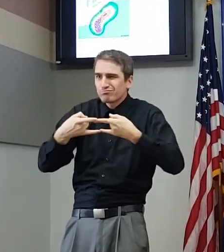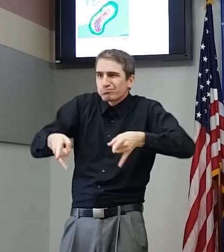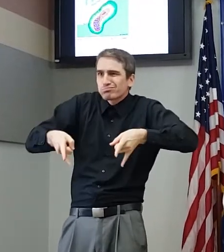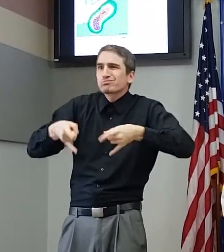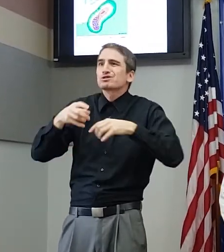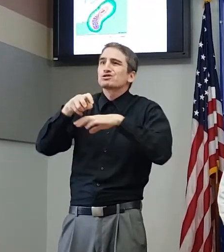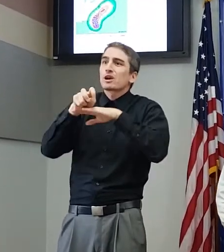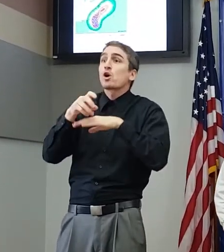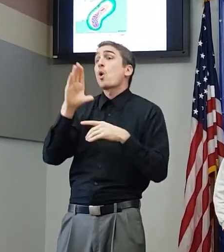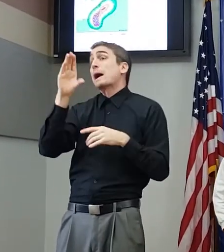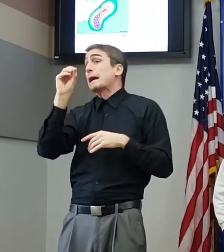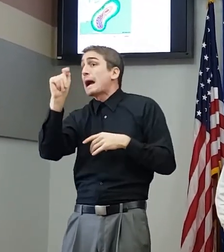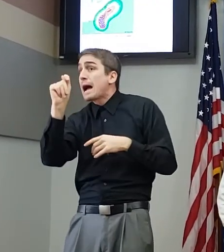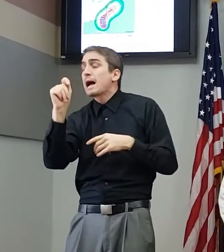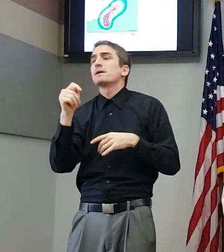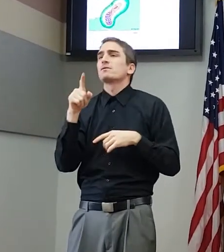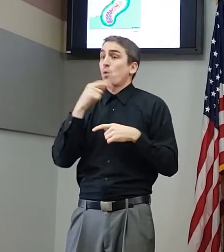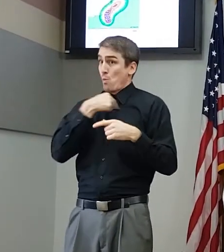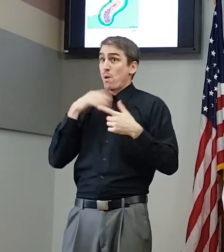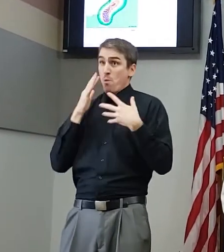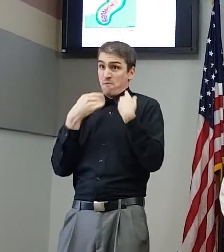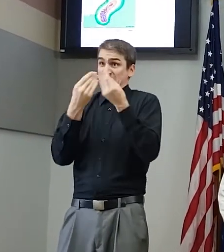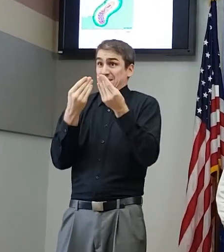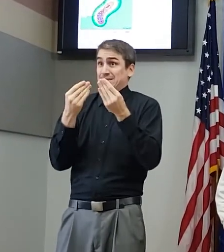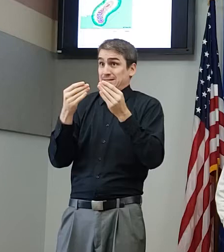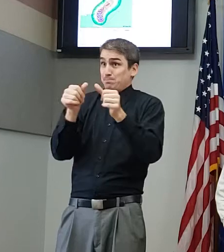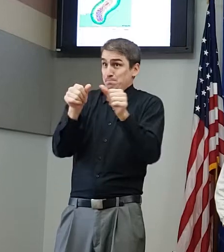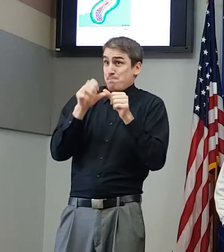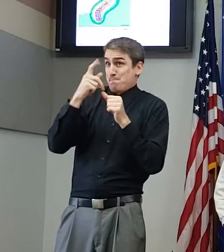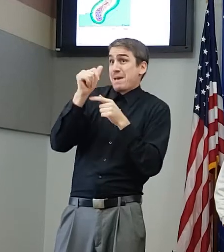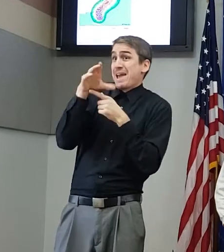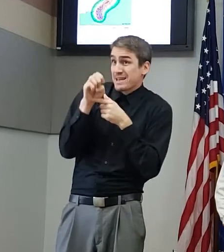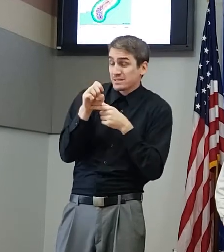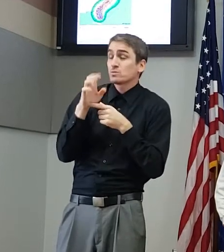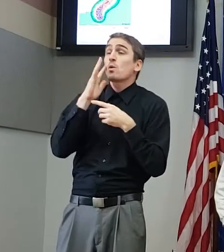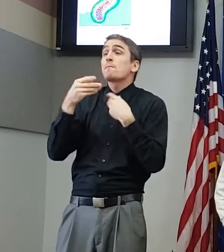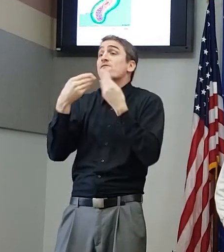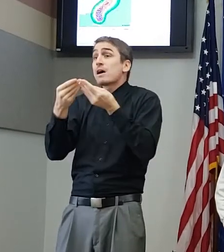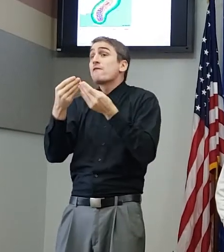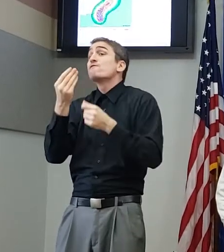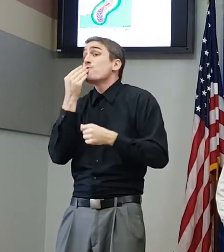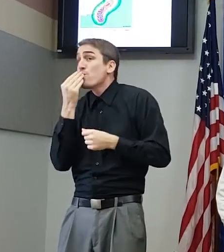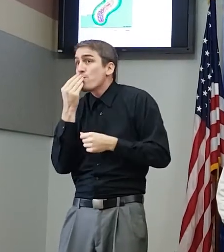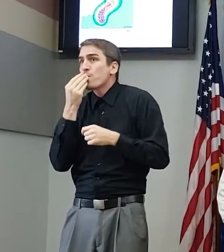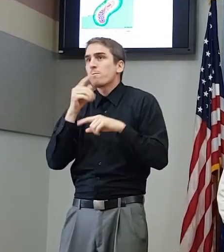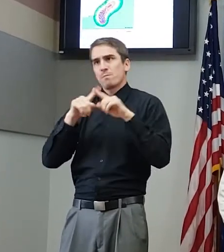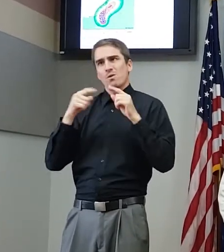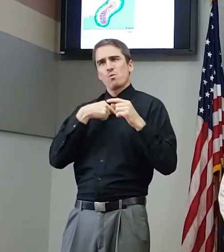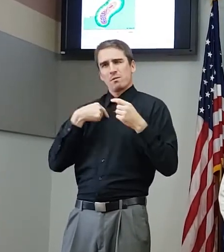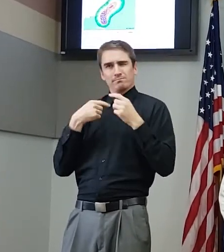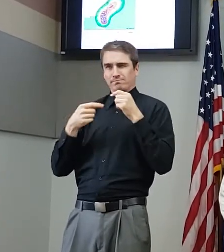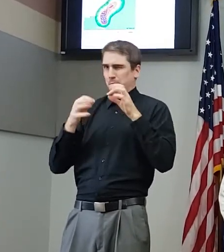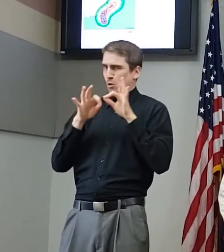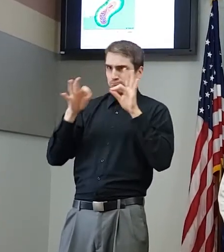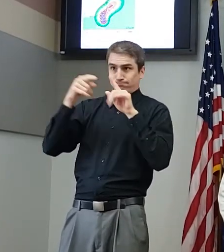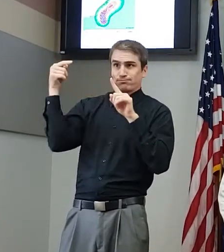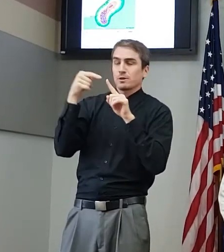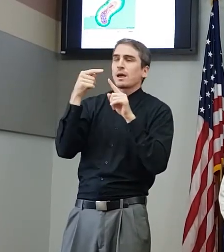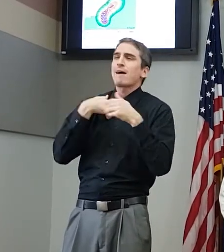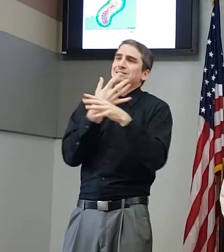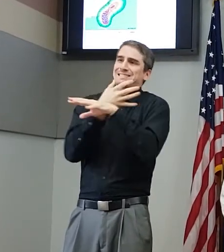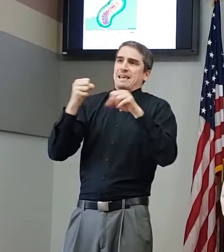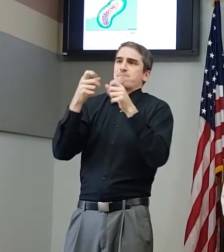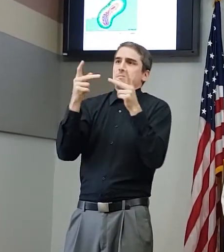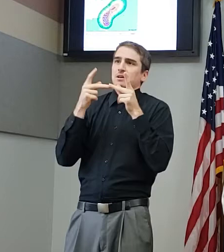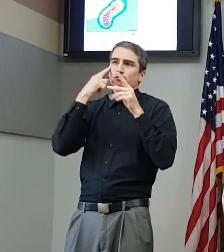because again, we're going to provide the space, we will provide food, but mostly what we're providing is a safe place to shelter through the event.